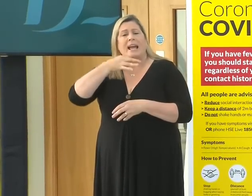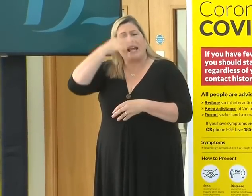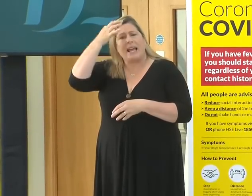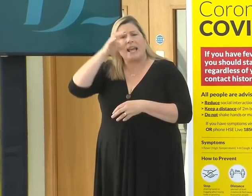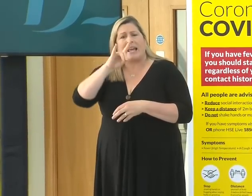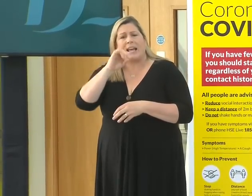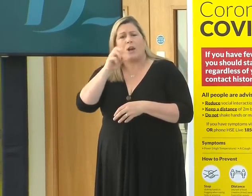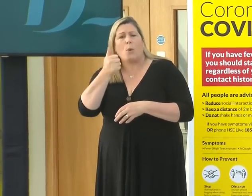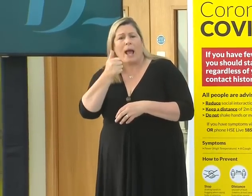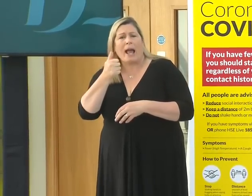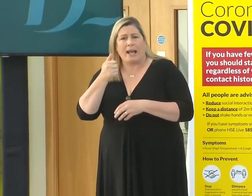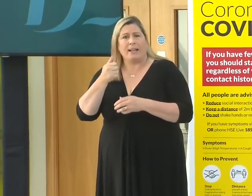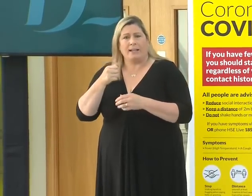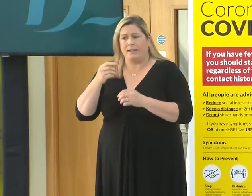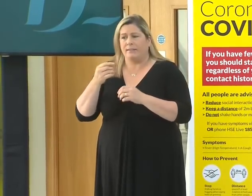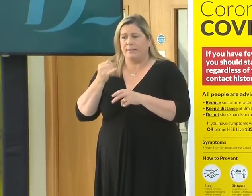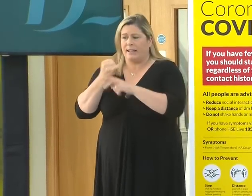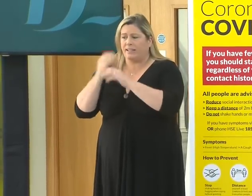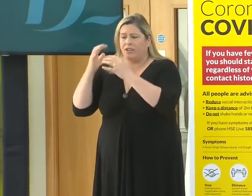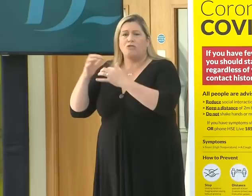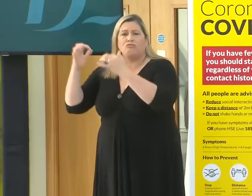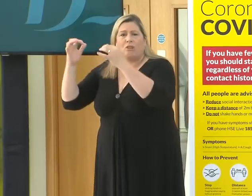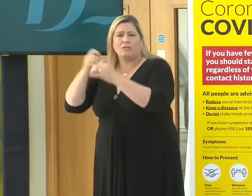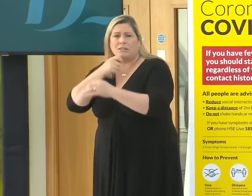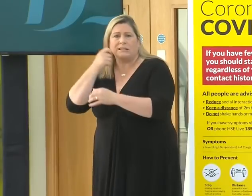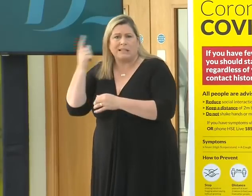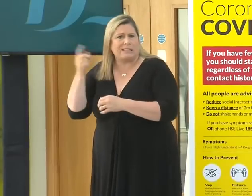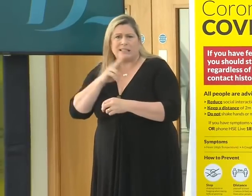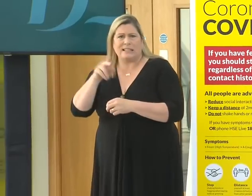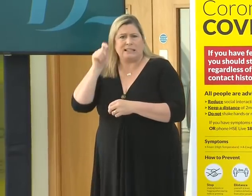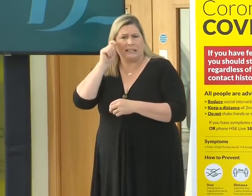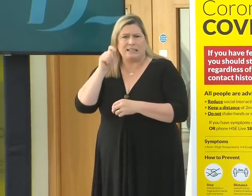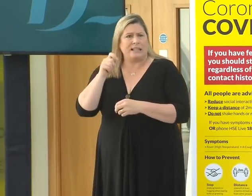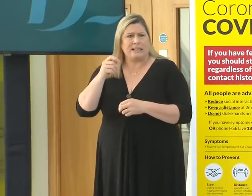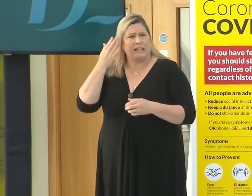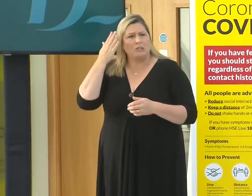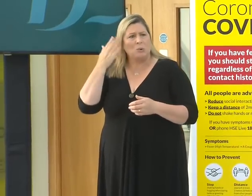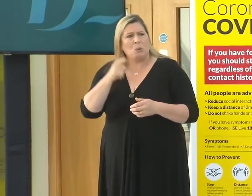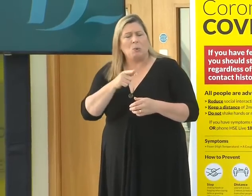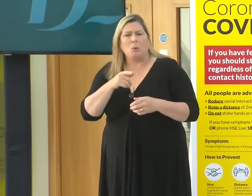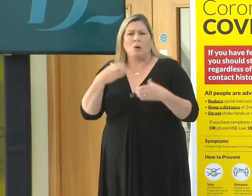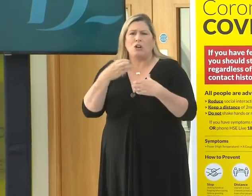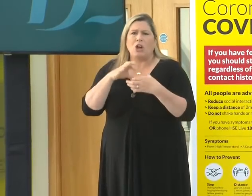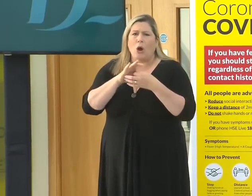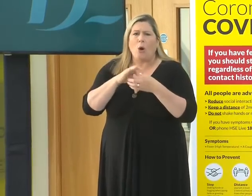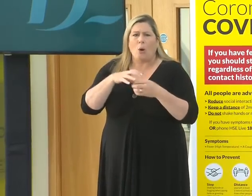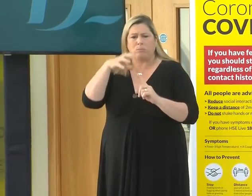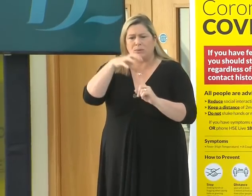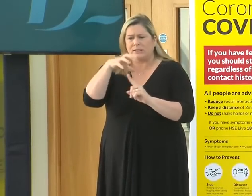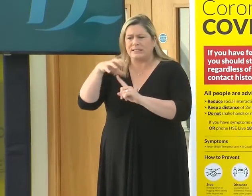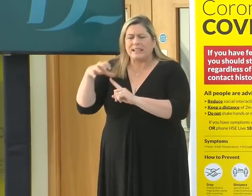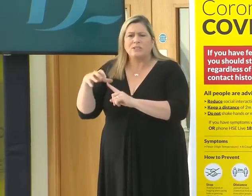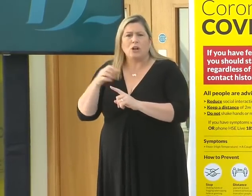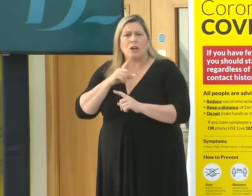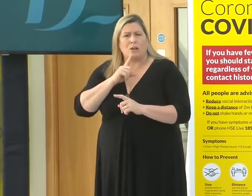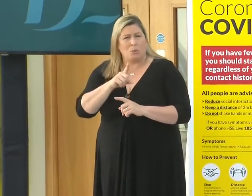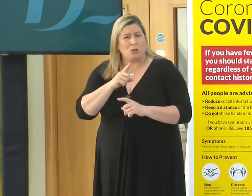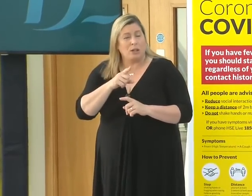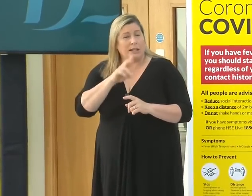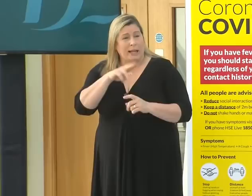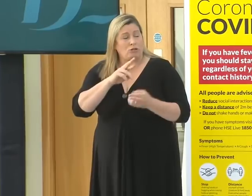of this pandemic, they didn't think that the HSE really knew the care home sector. I was just wondering, could you just respond to, I suppose, the care home